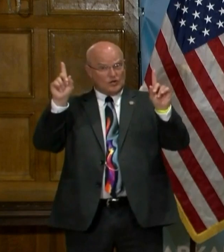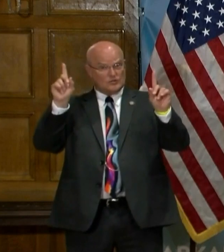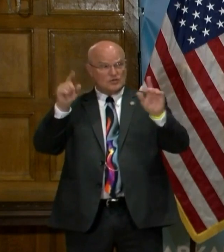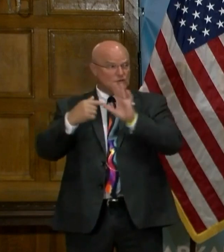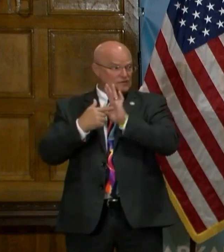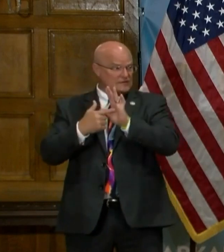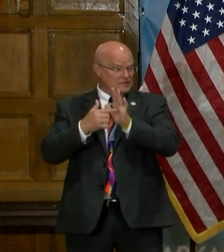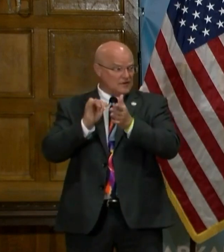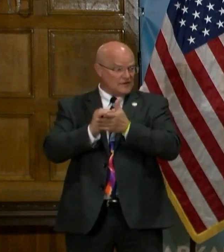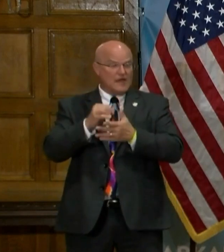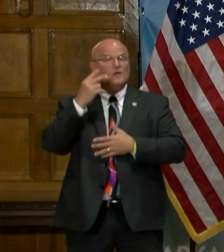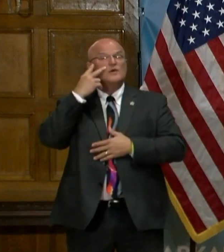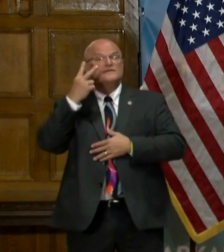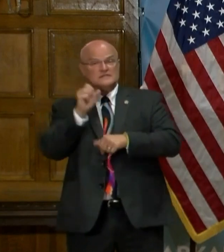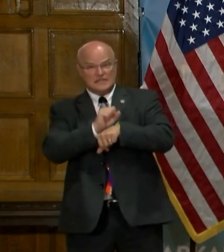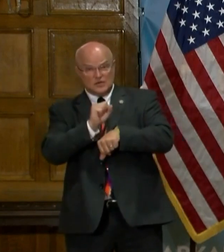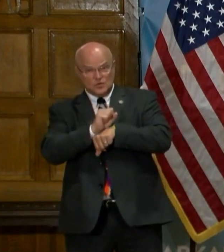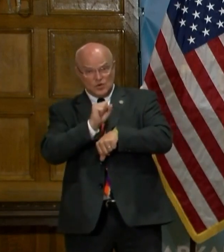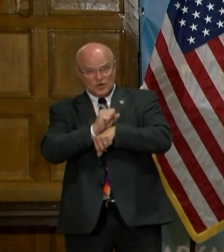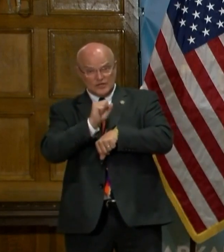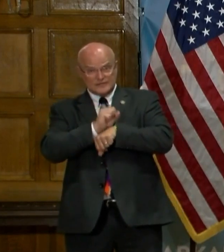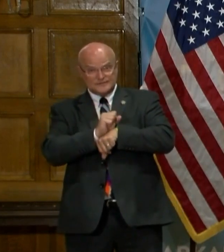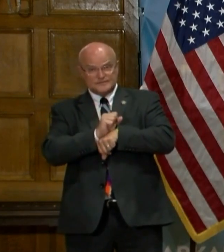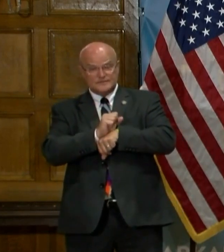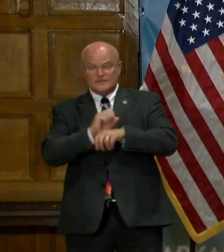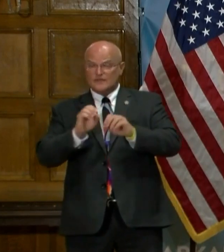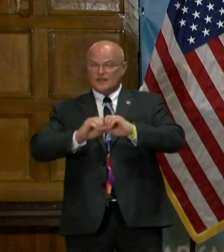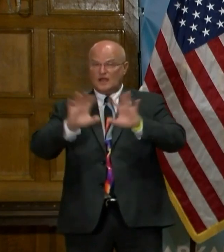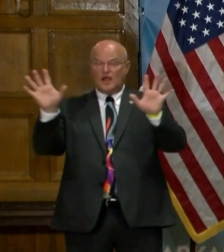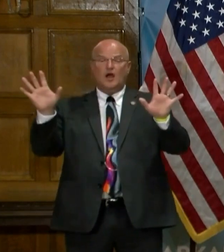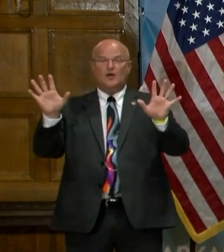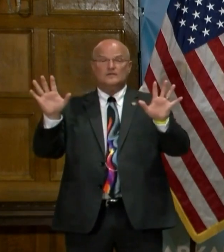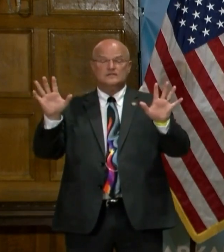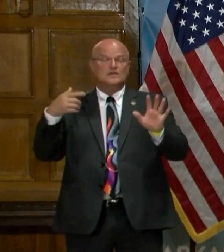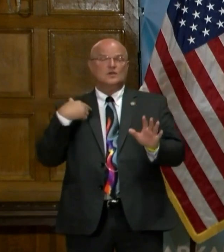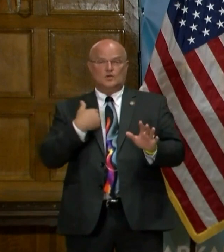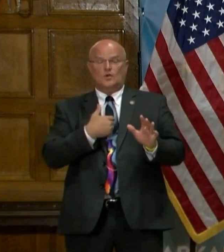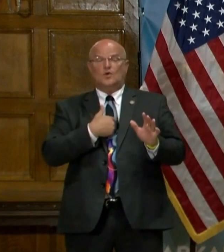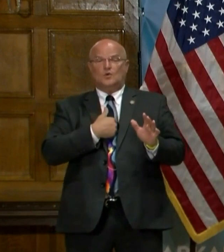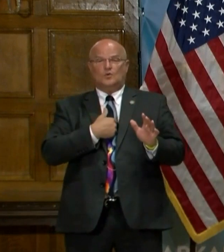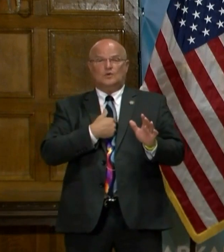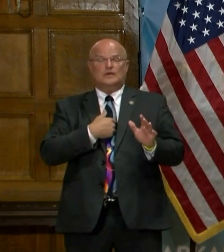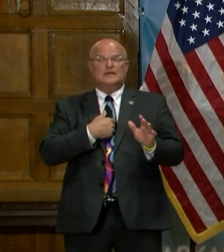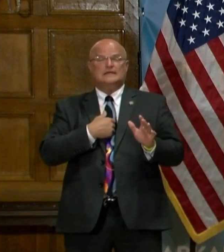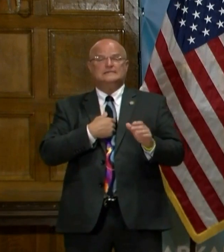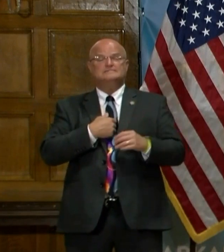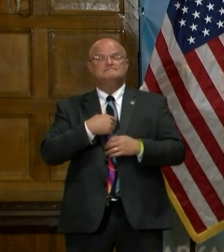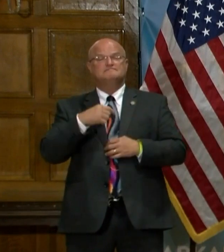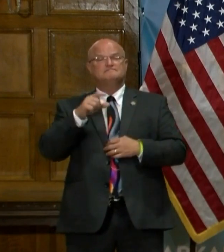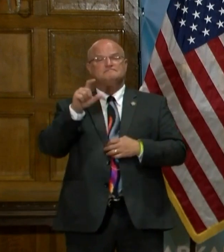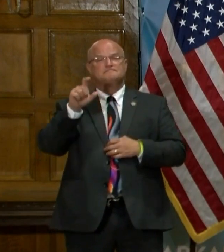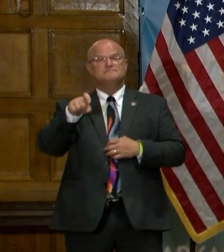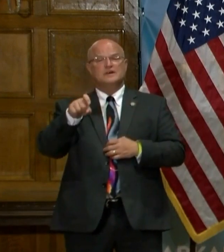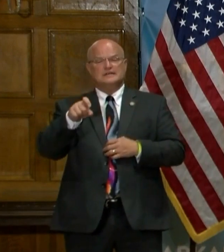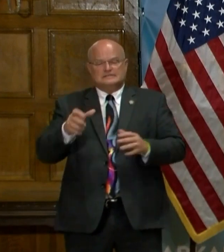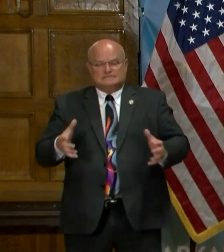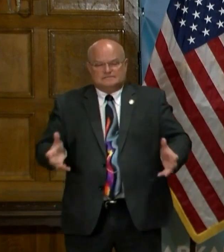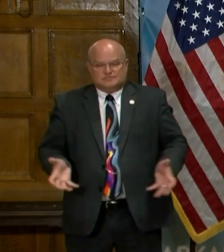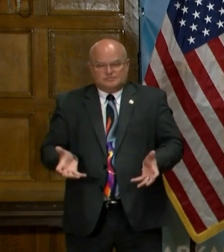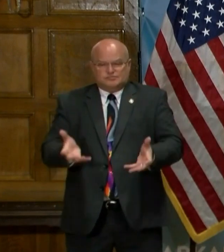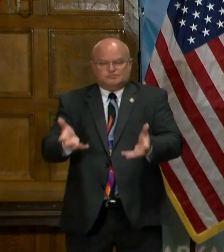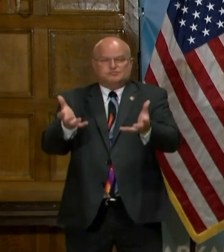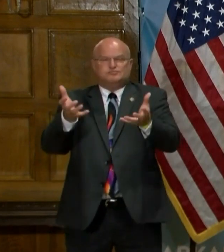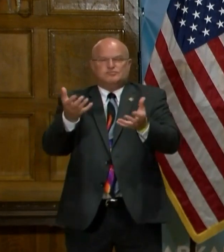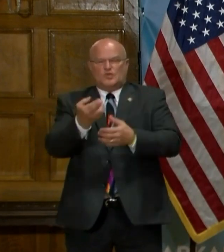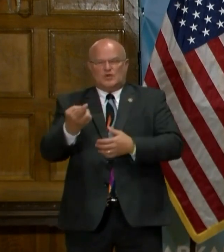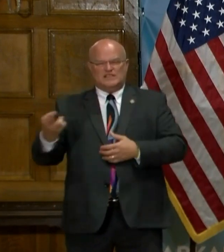We've demonstrated it. We've seen it work. Obviously, we're going to have to beef up the